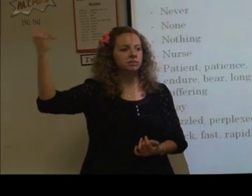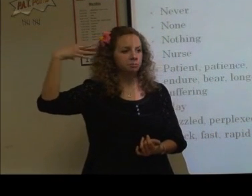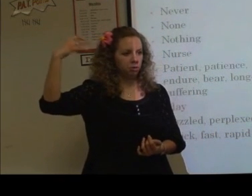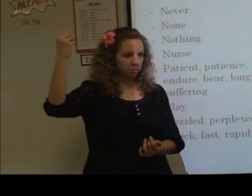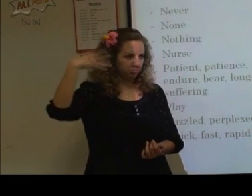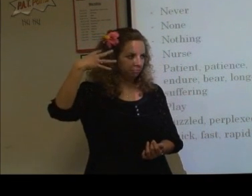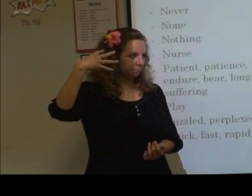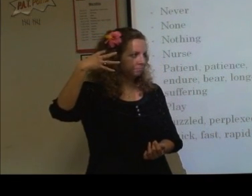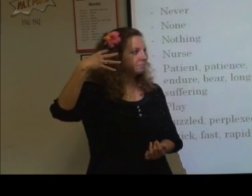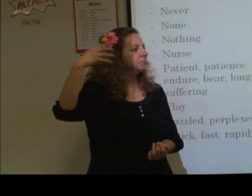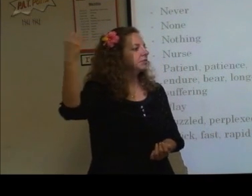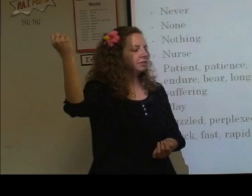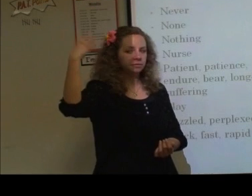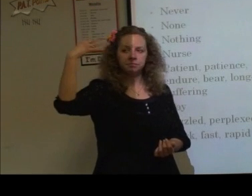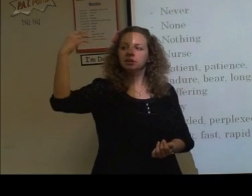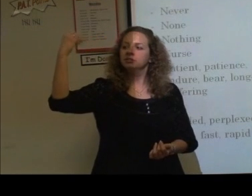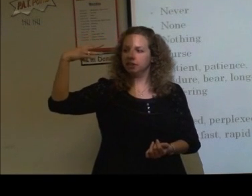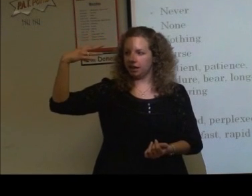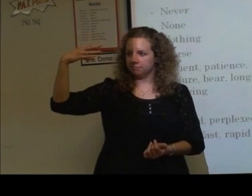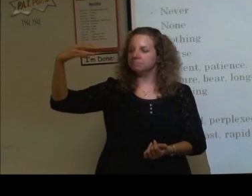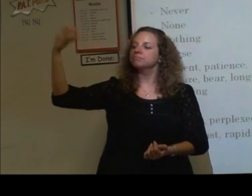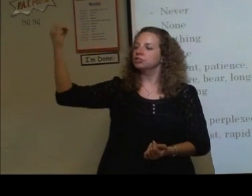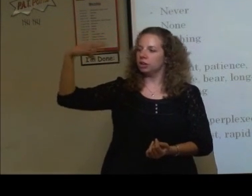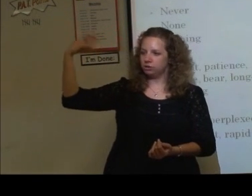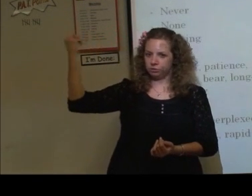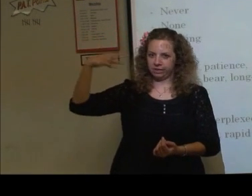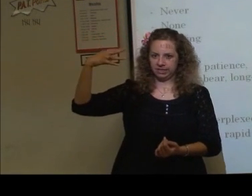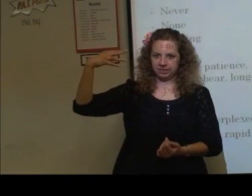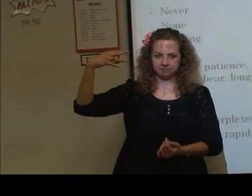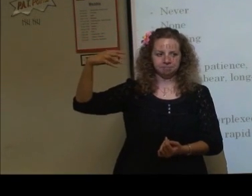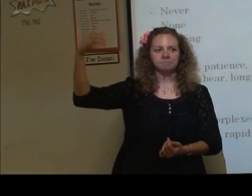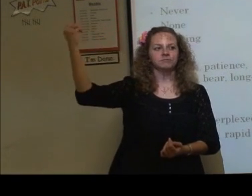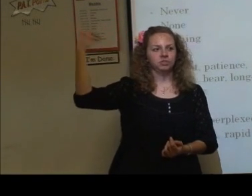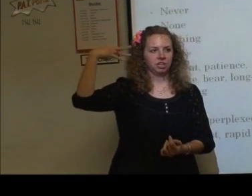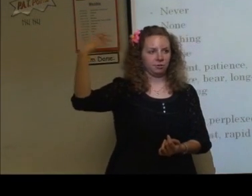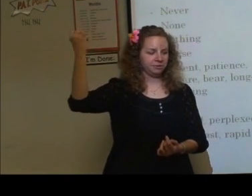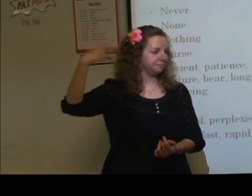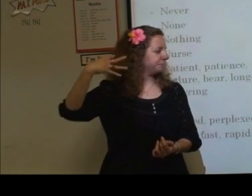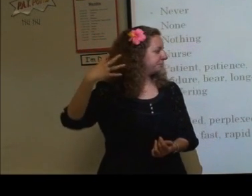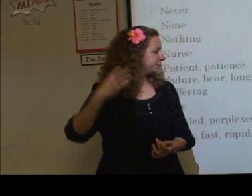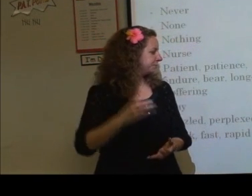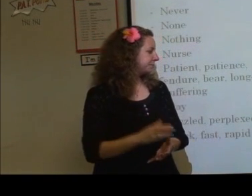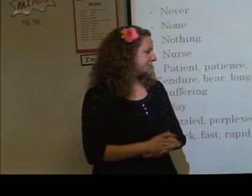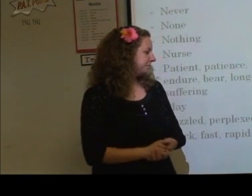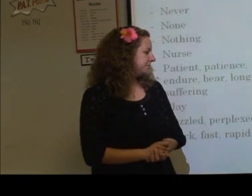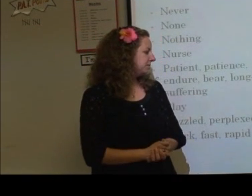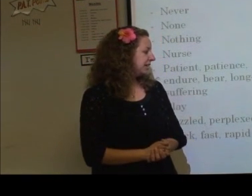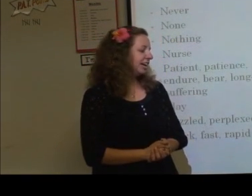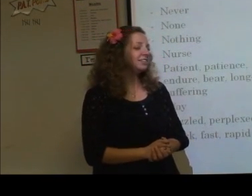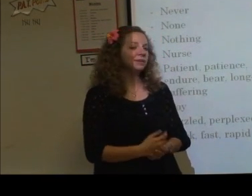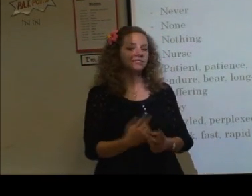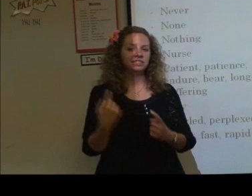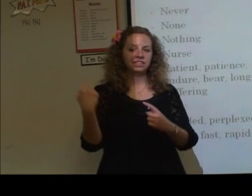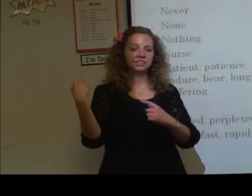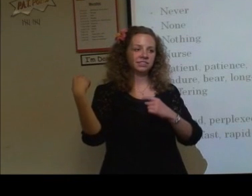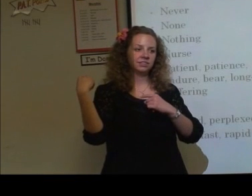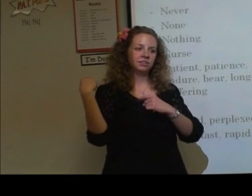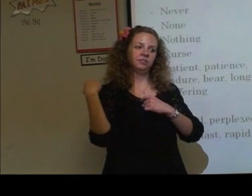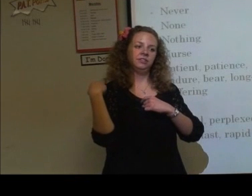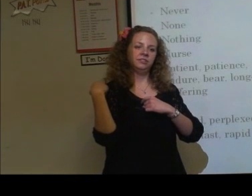It's both. Just twice like that? Yeah. Shower twice. Shower. Okay, and then we have since.